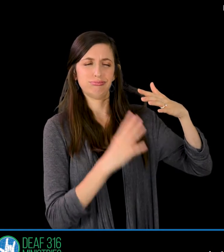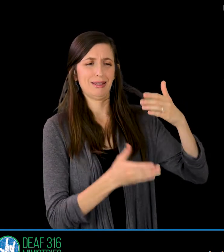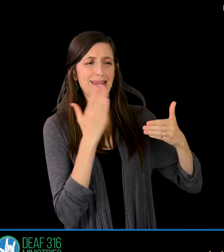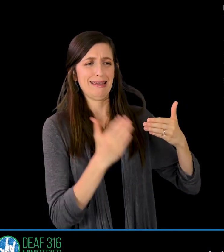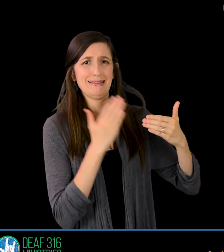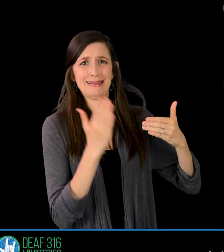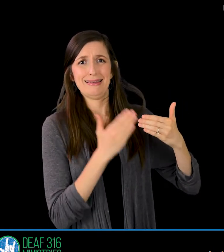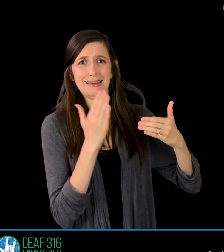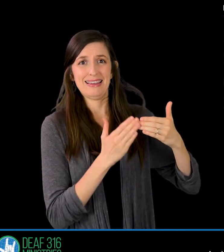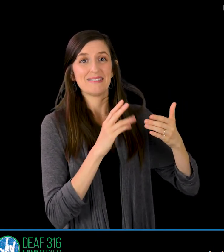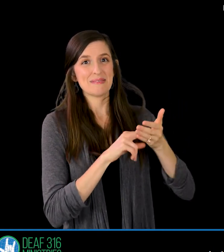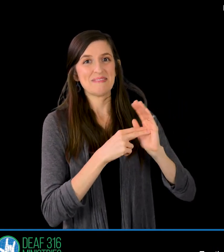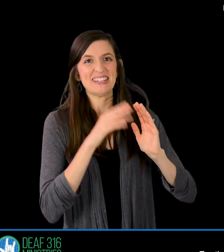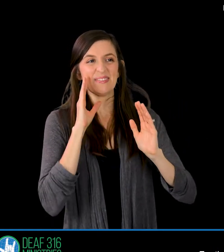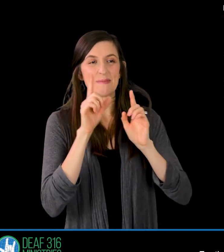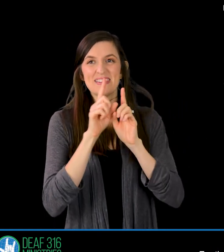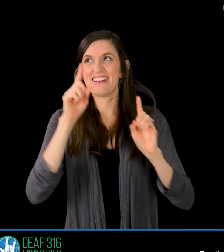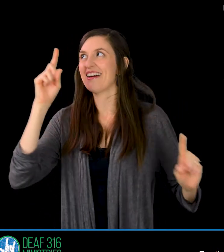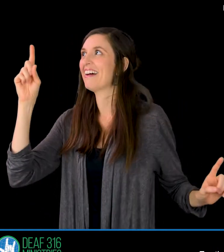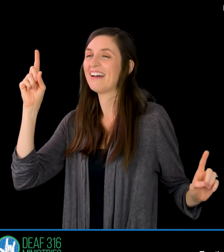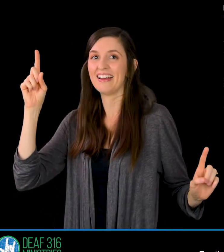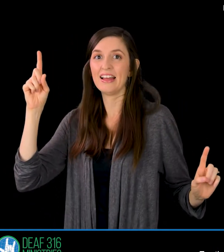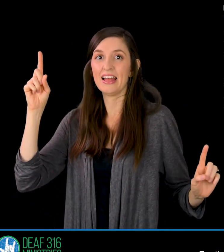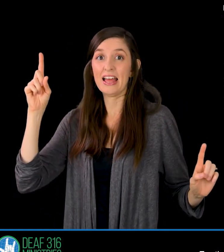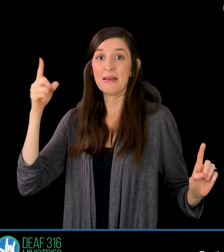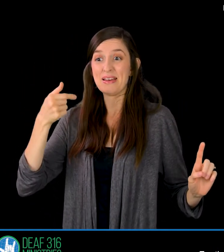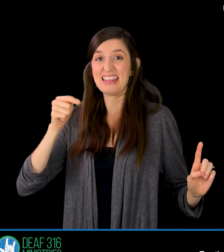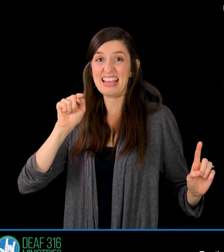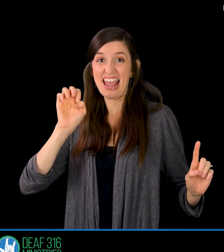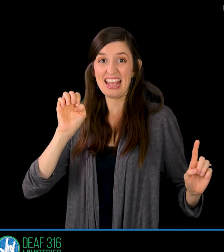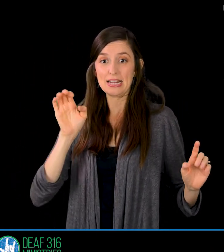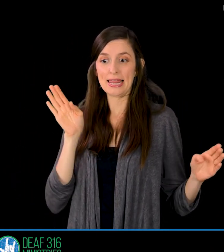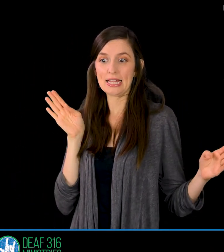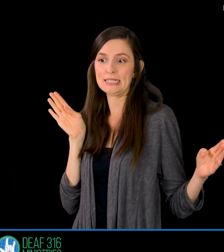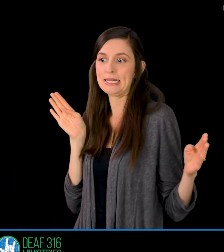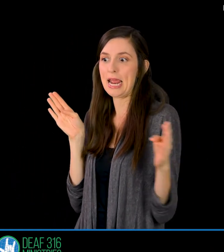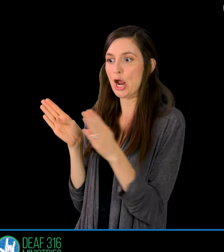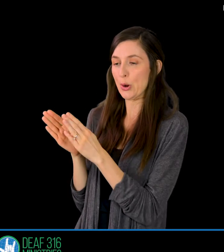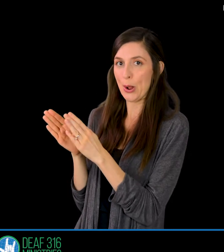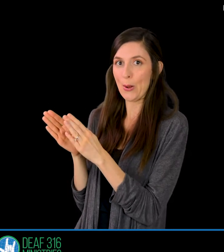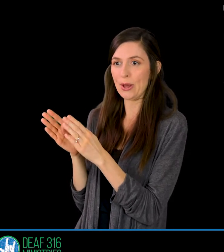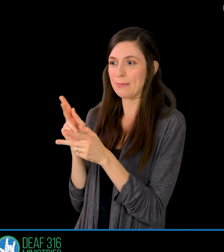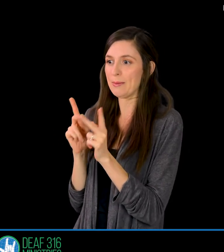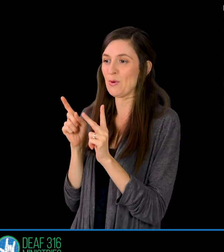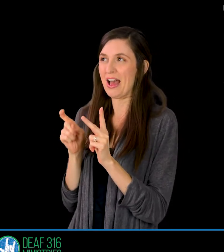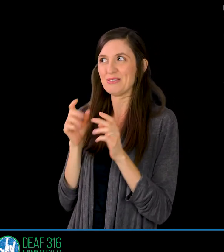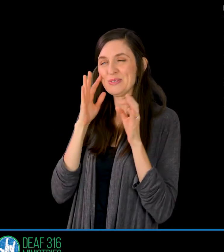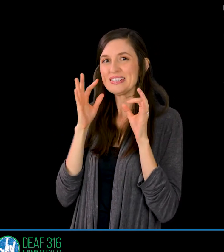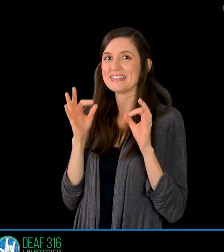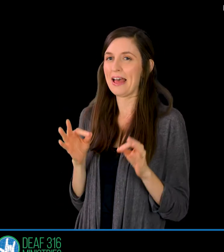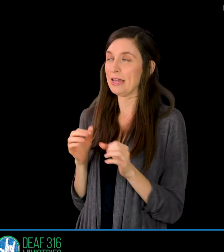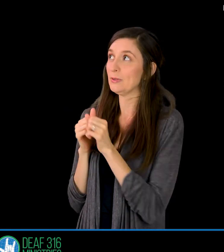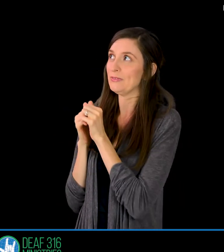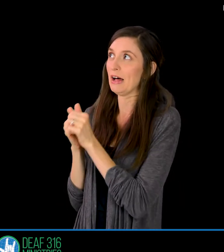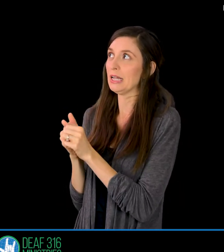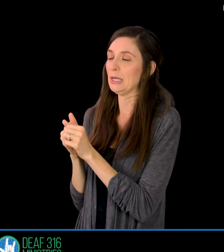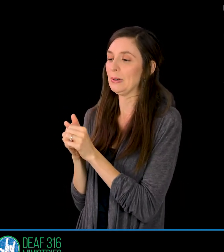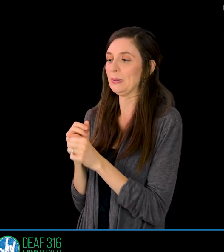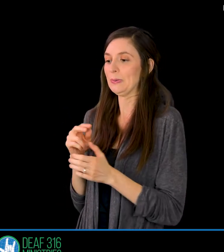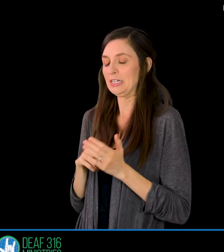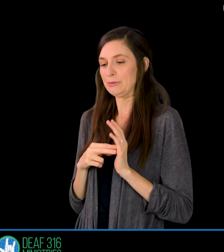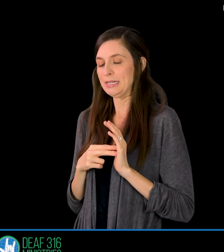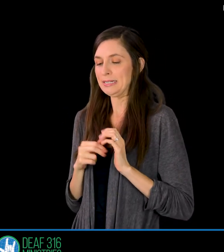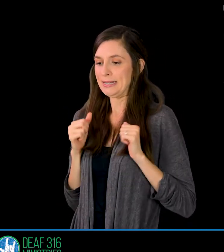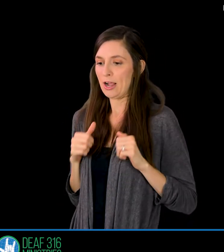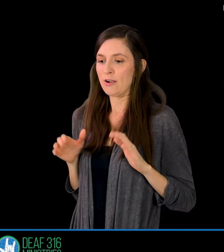those who enter by it are many for the gate is narrow and the way is hard that leads to life and those who